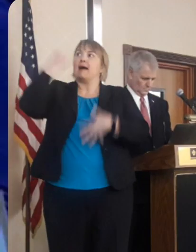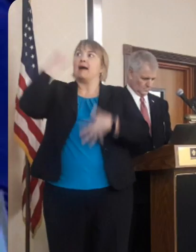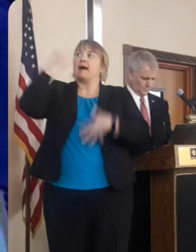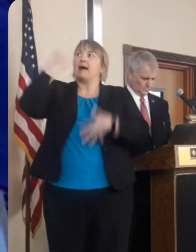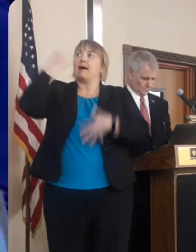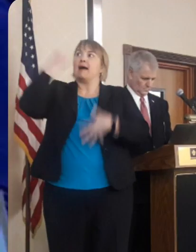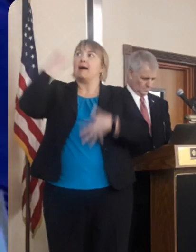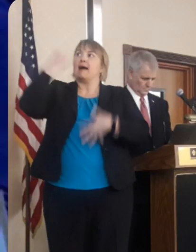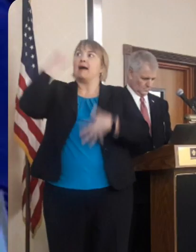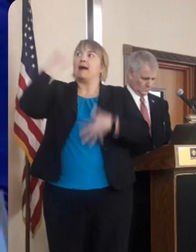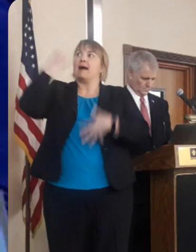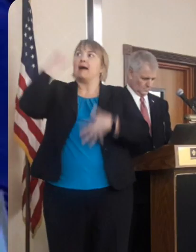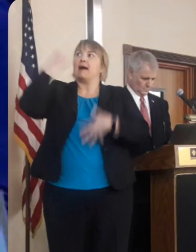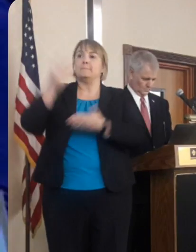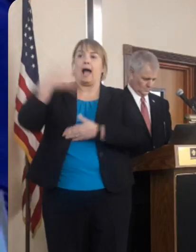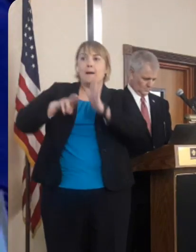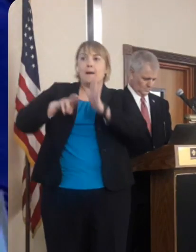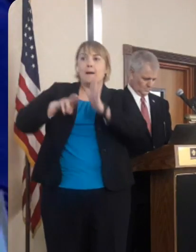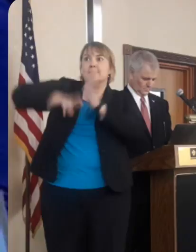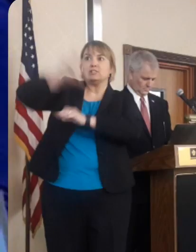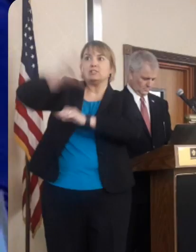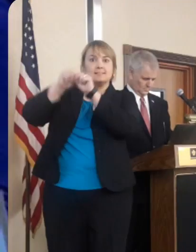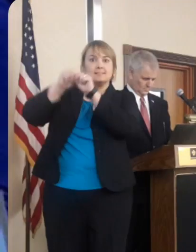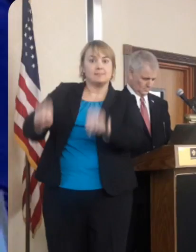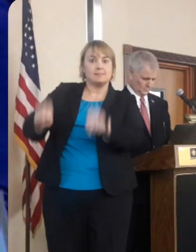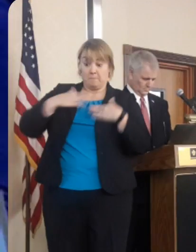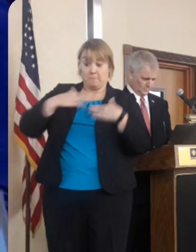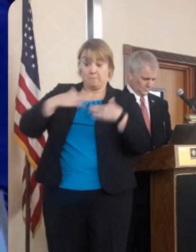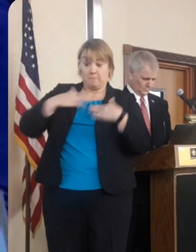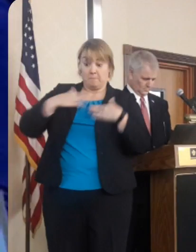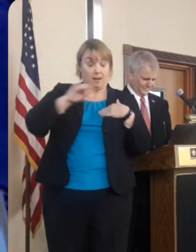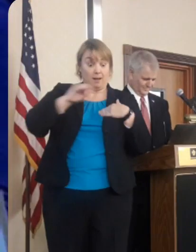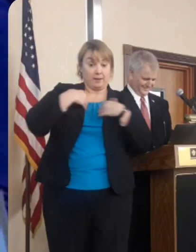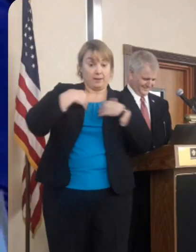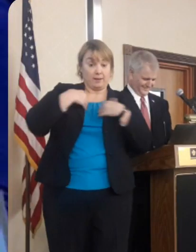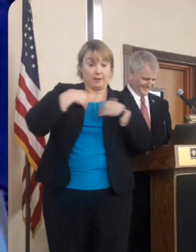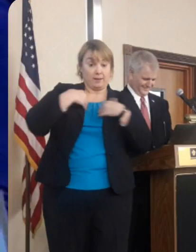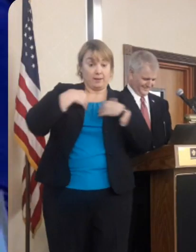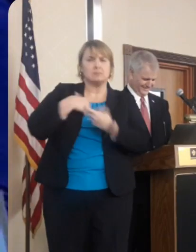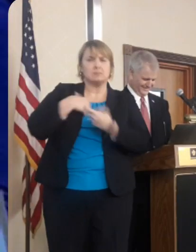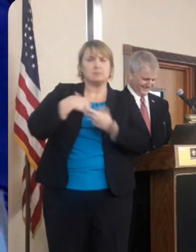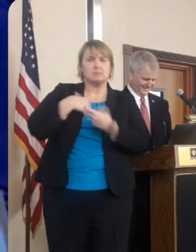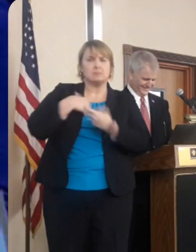company, yes, I would probably recuse myself from that vote.